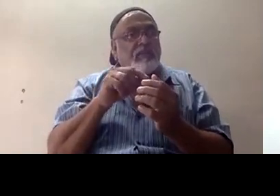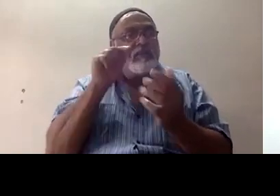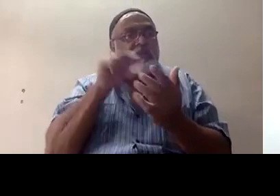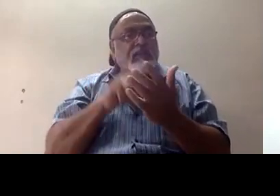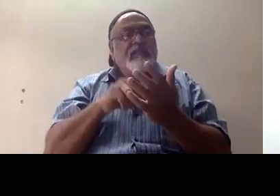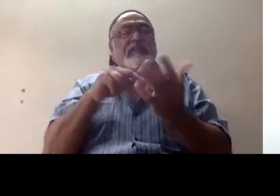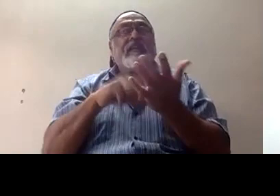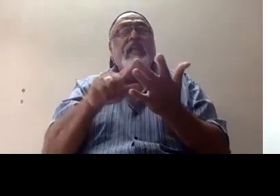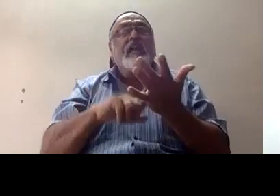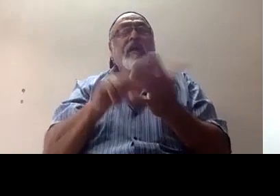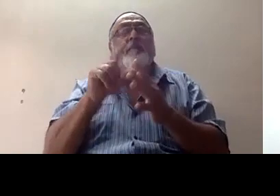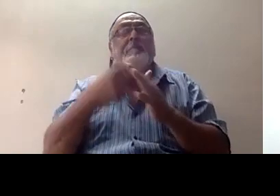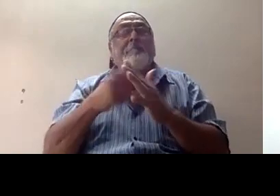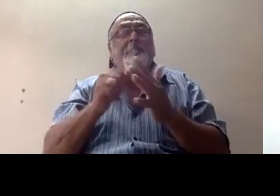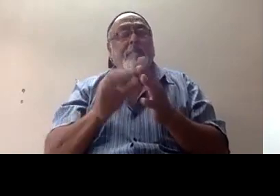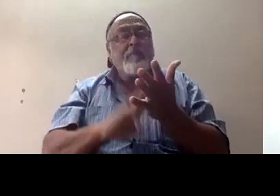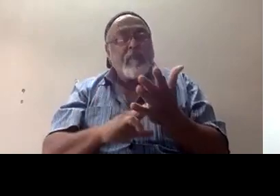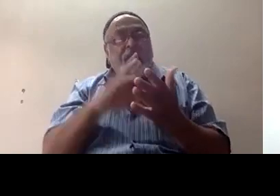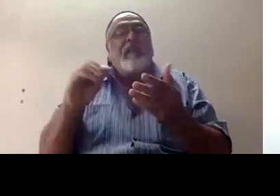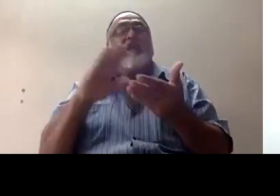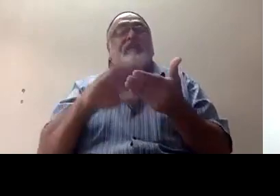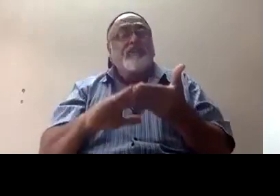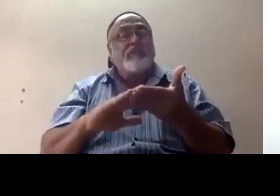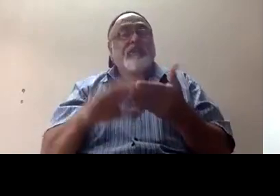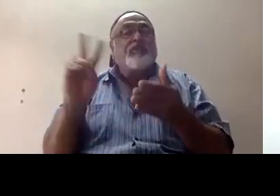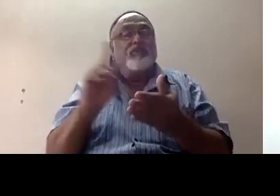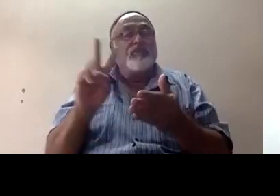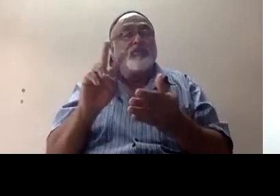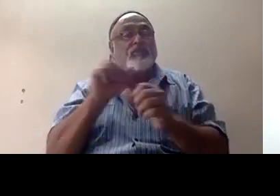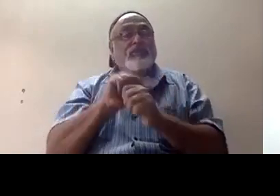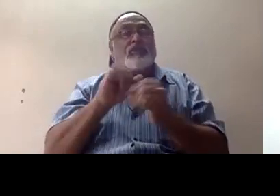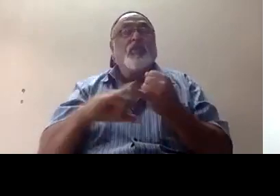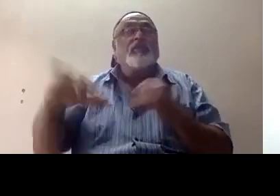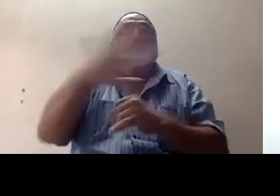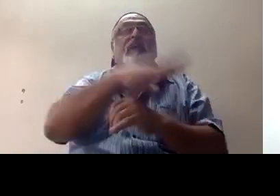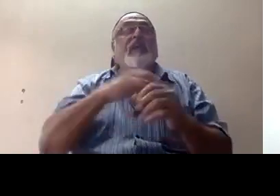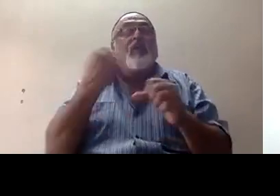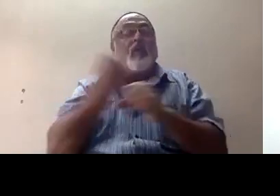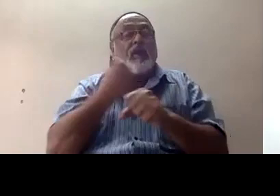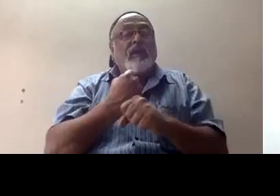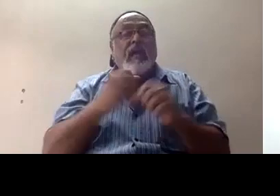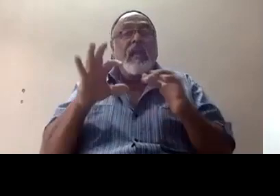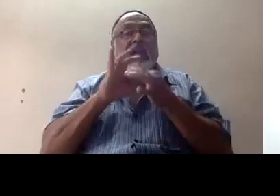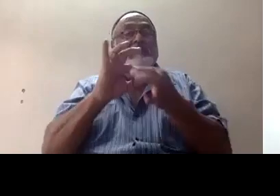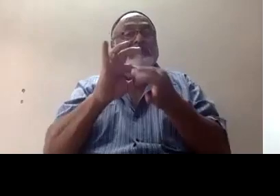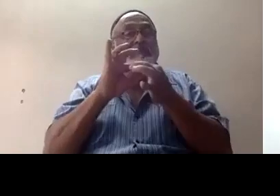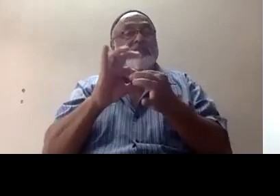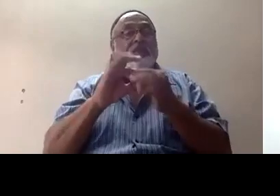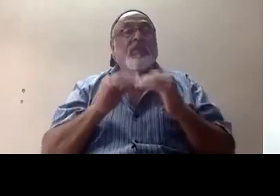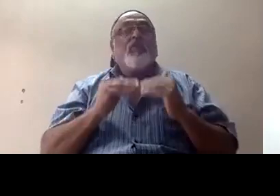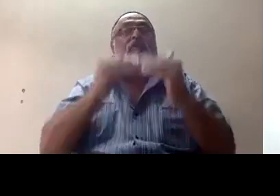K.V. Rajendran, to create a social enterprise alliance to promote abilities and rehabilitation, LLB. In